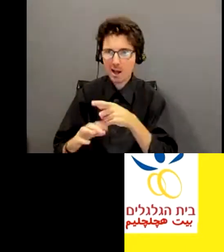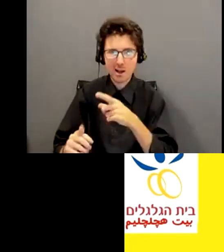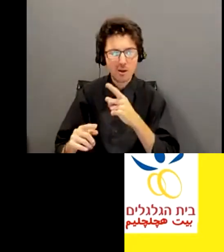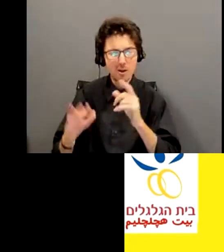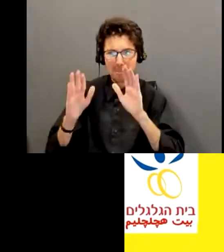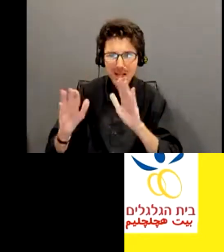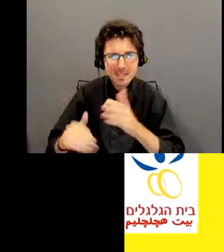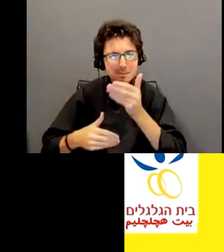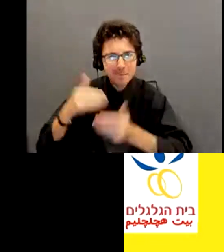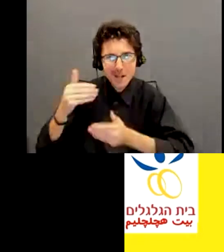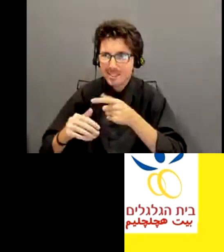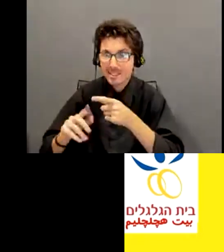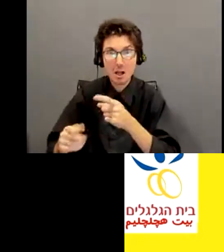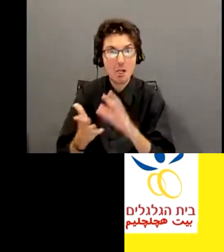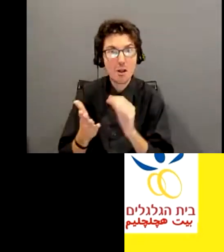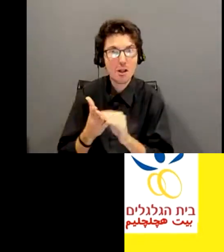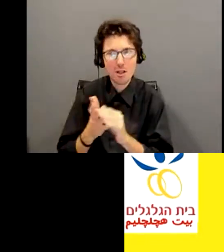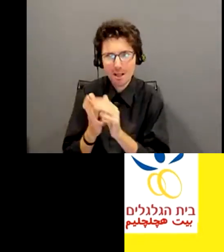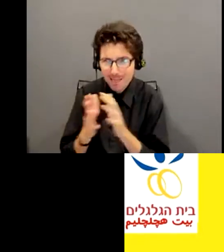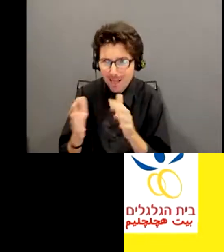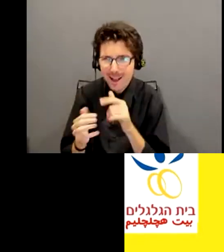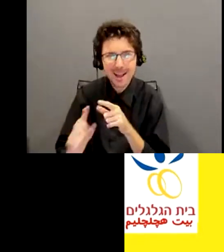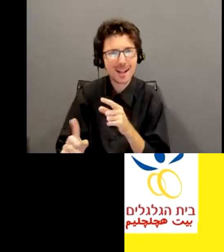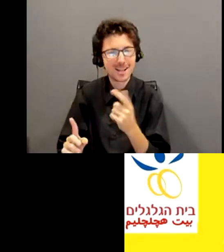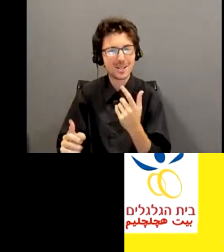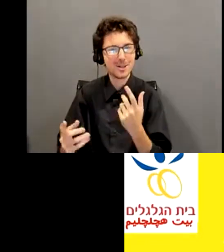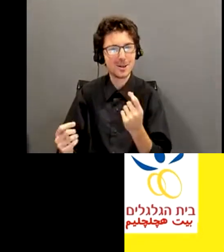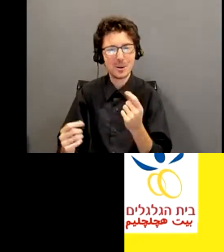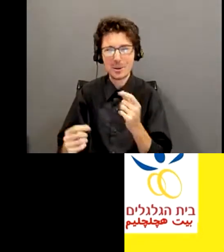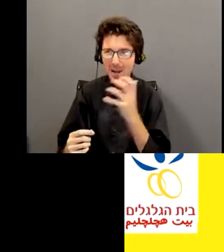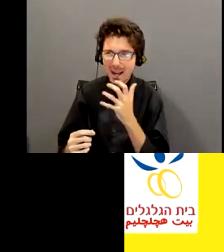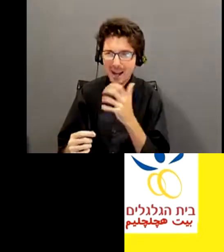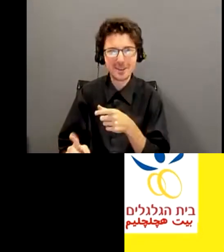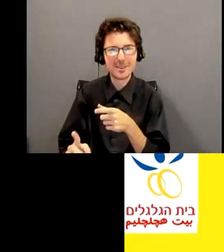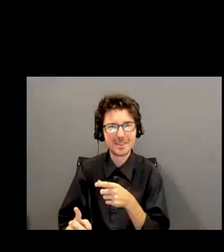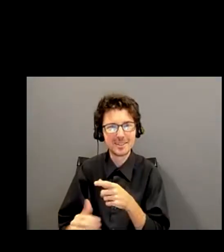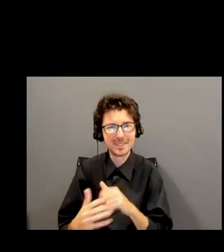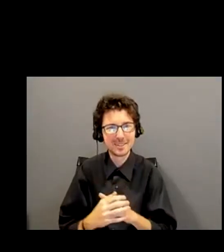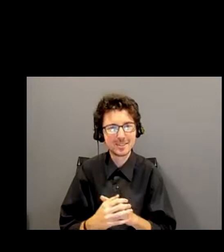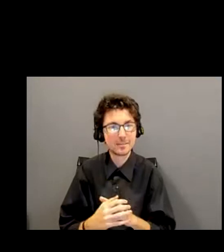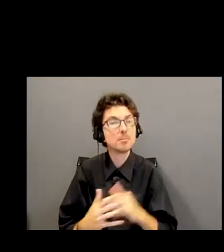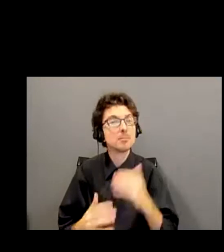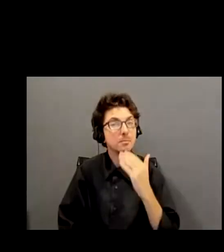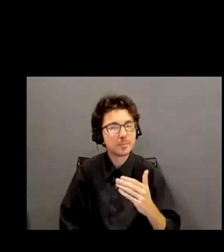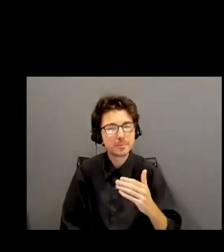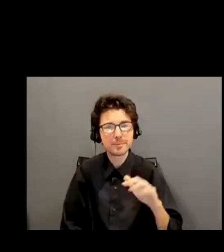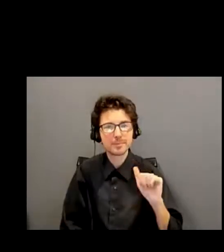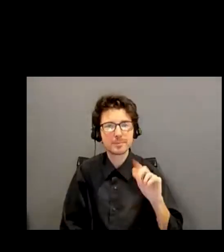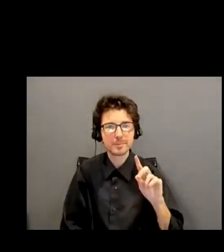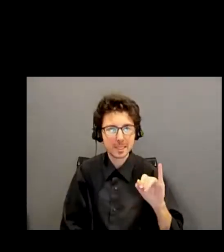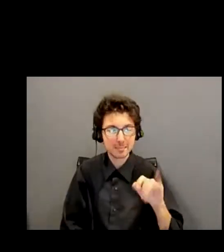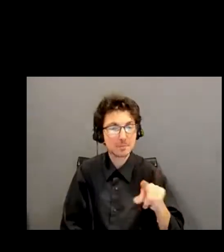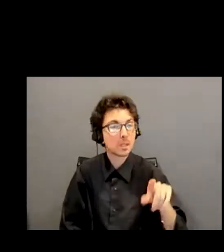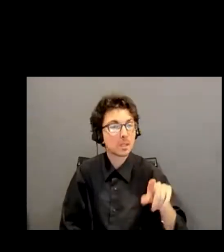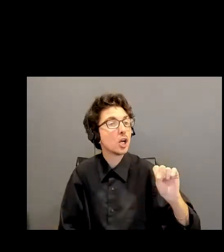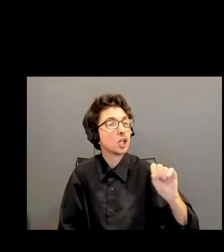know that we learned a lot from it. Thank you, Adi. The third question is for you, Shira. What do you